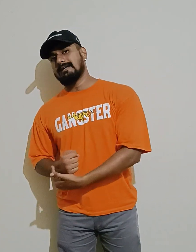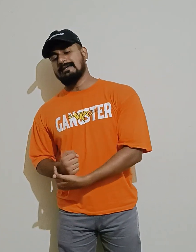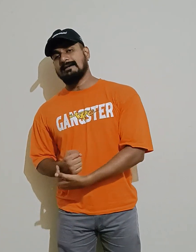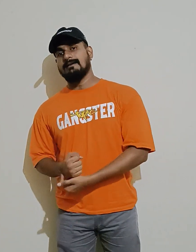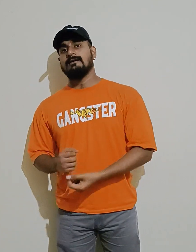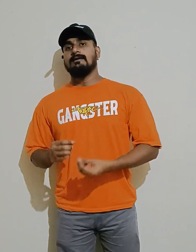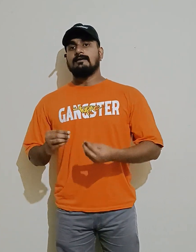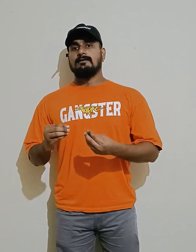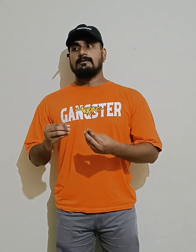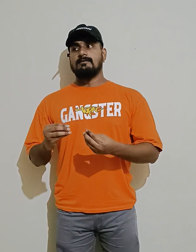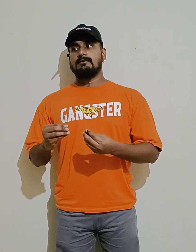and again,